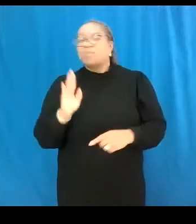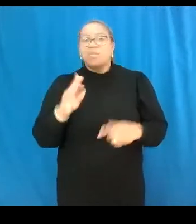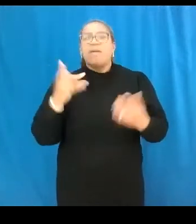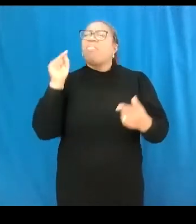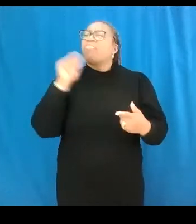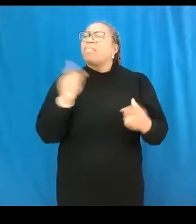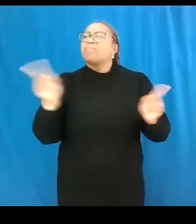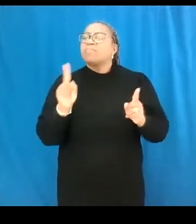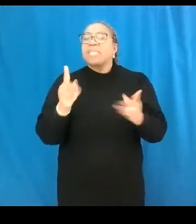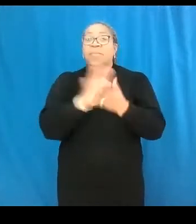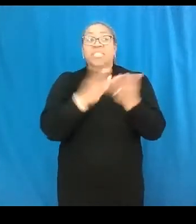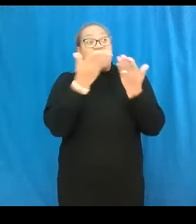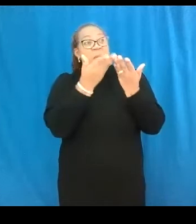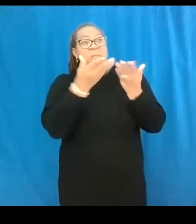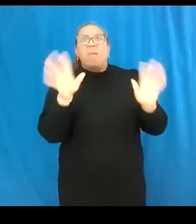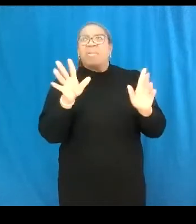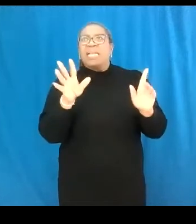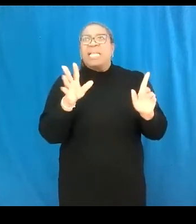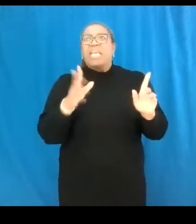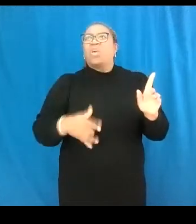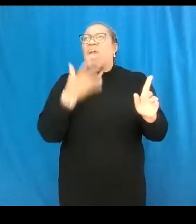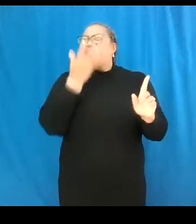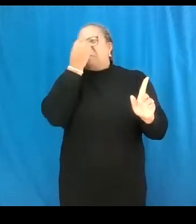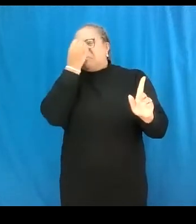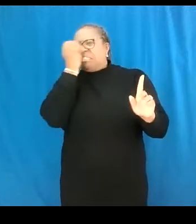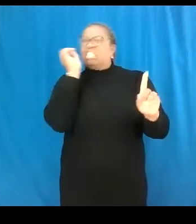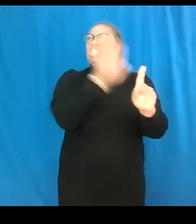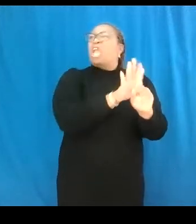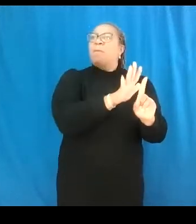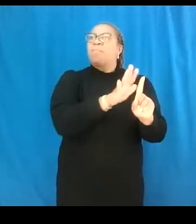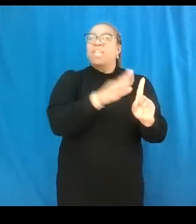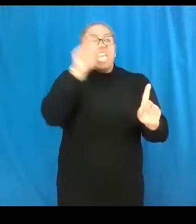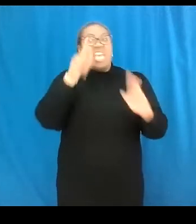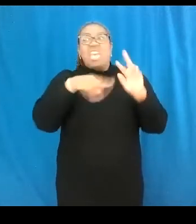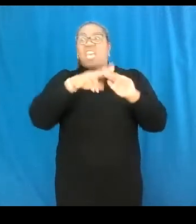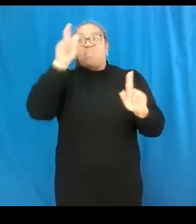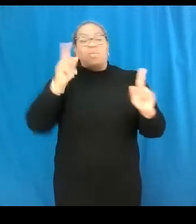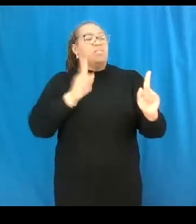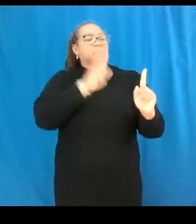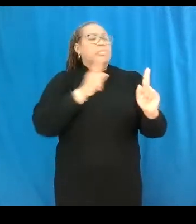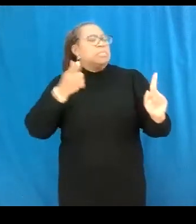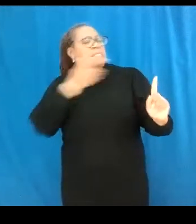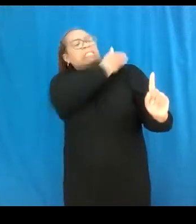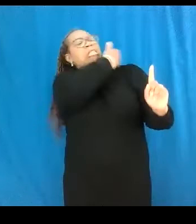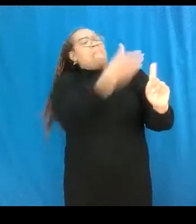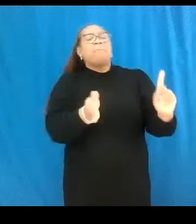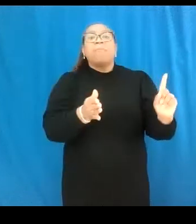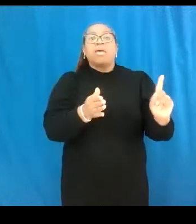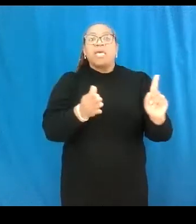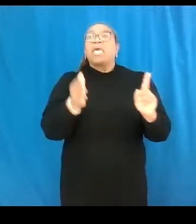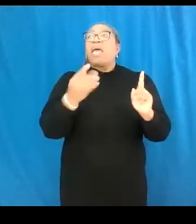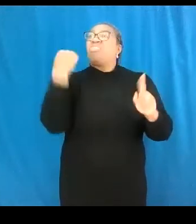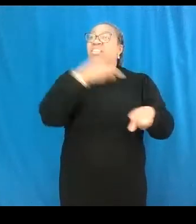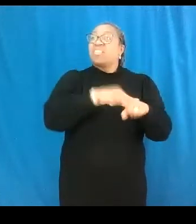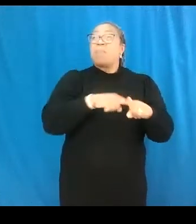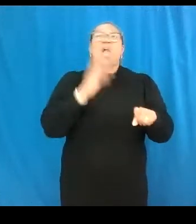being publicly disgraced. For someone to strike you on the right cheek meant that in that time that they